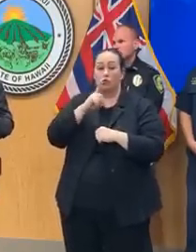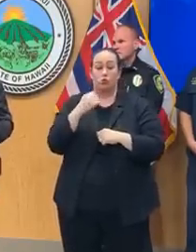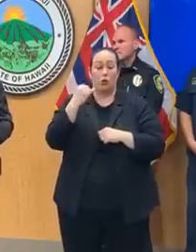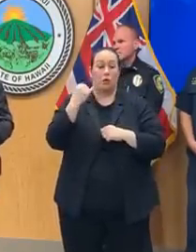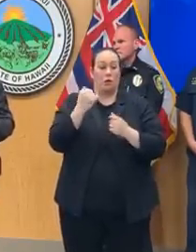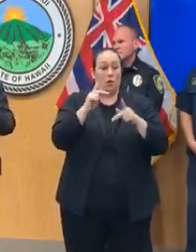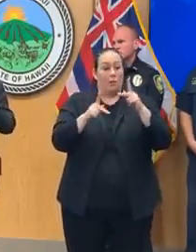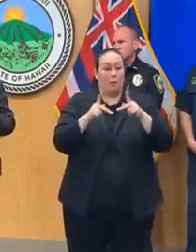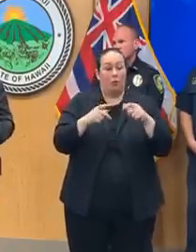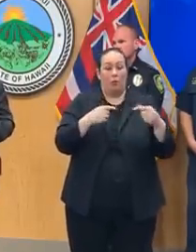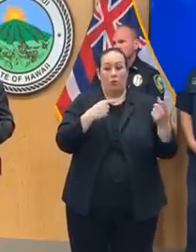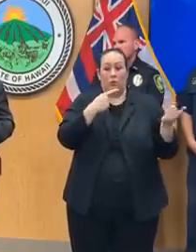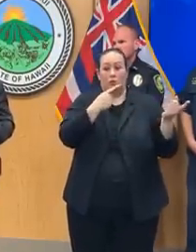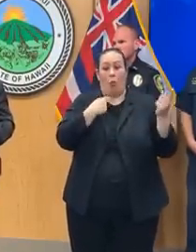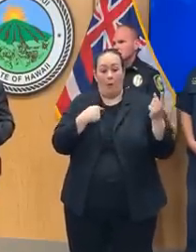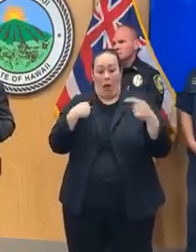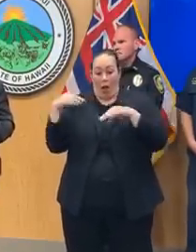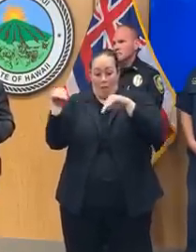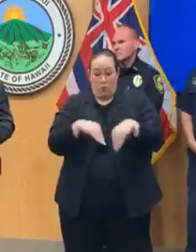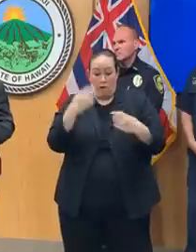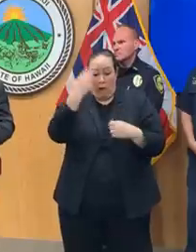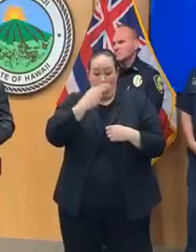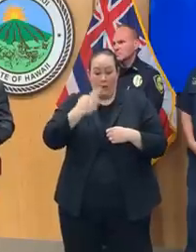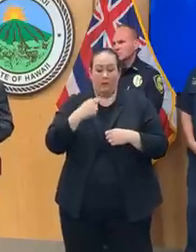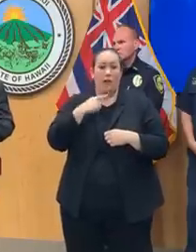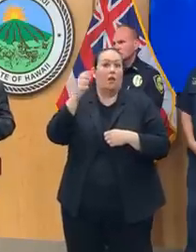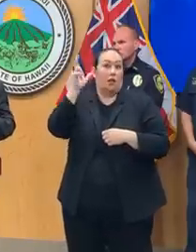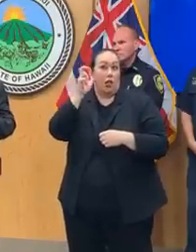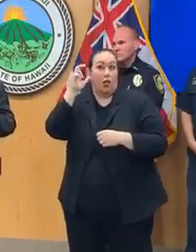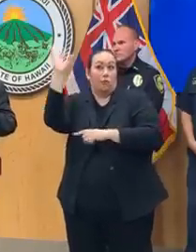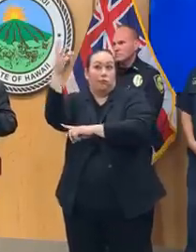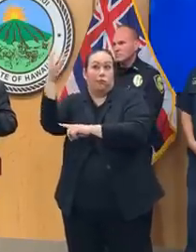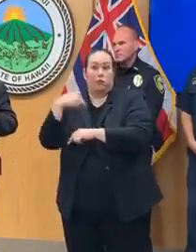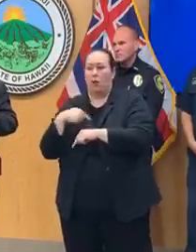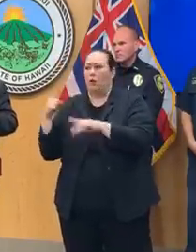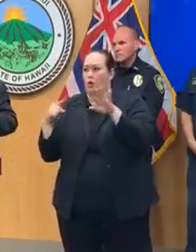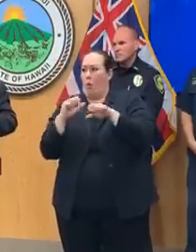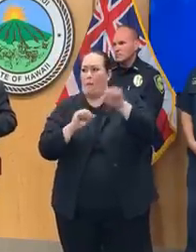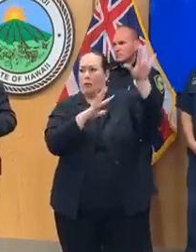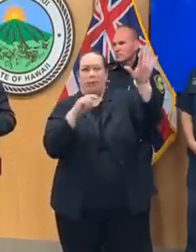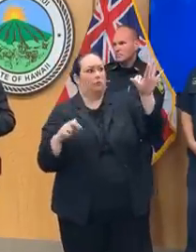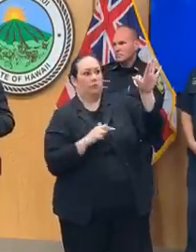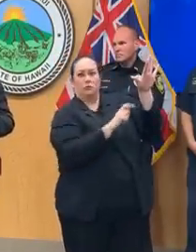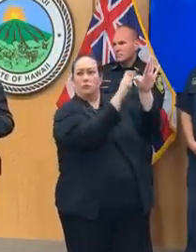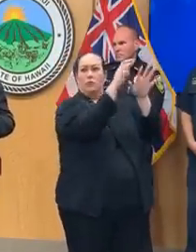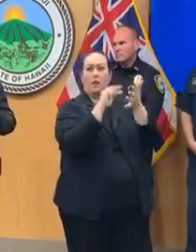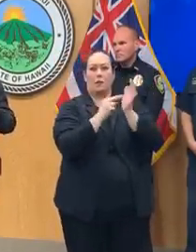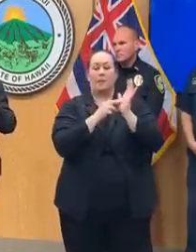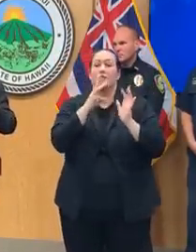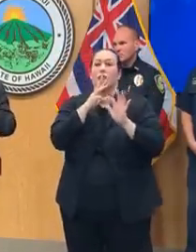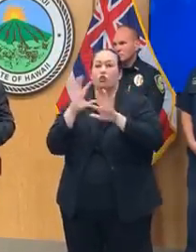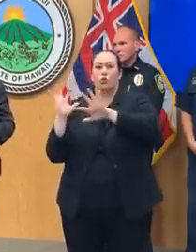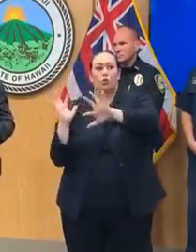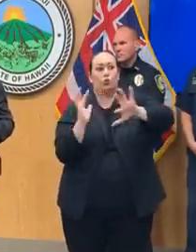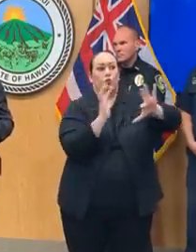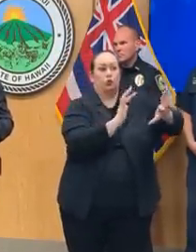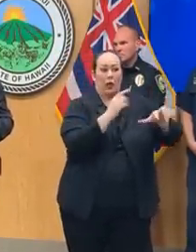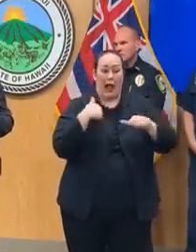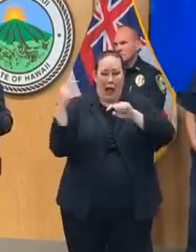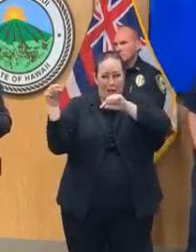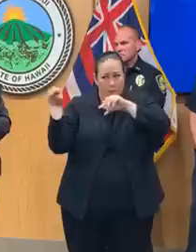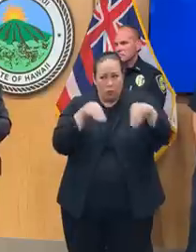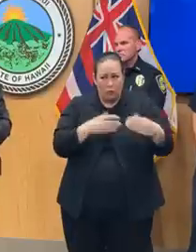me if you hear a siren, it's a tsunami, and go to high ground. I'm just saying, as an individual, when I came here as a doctor, that was made very clear